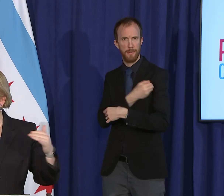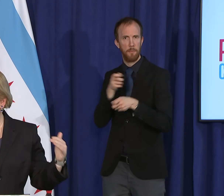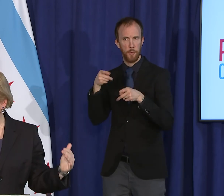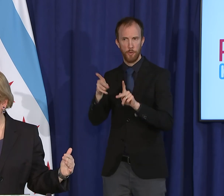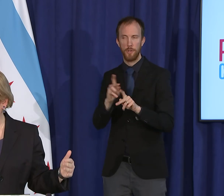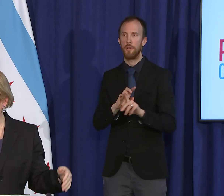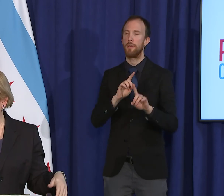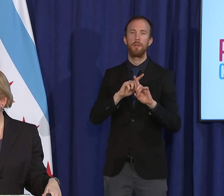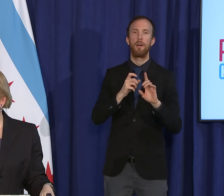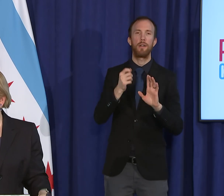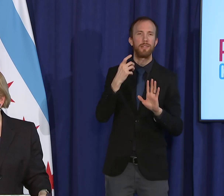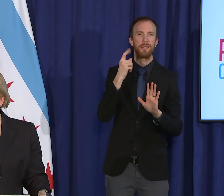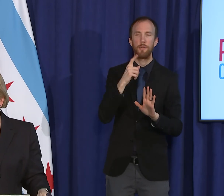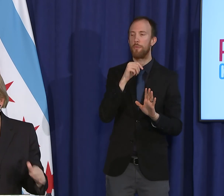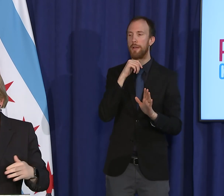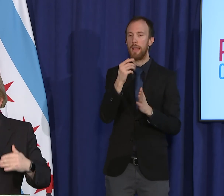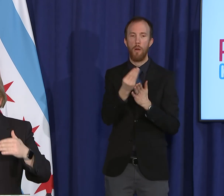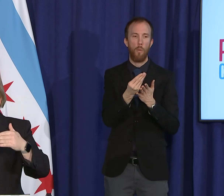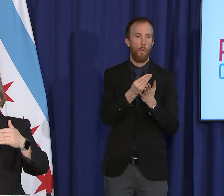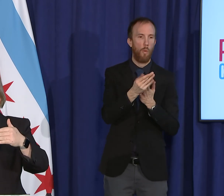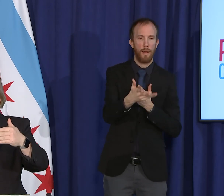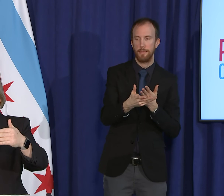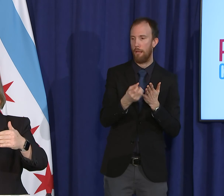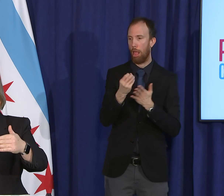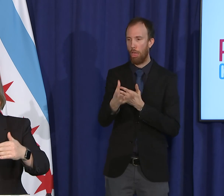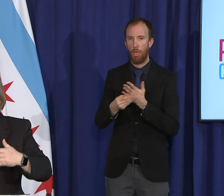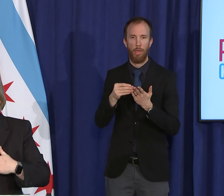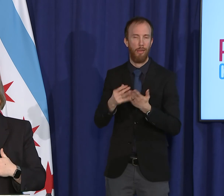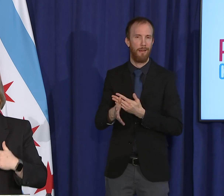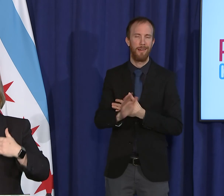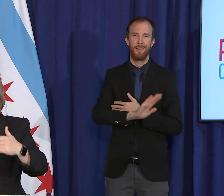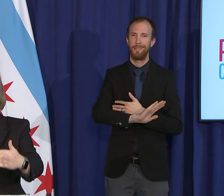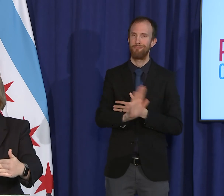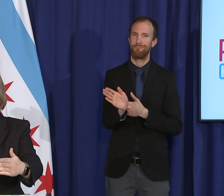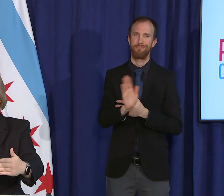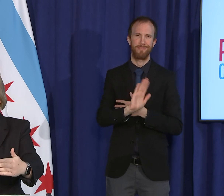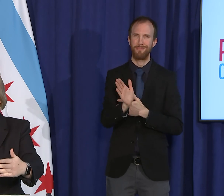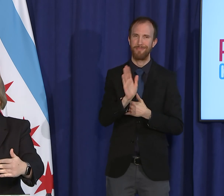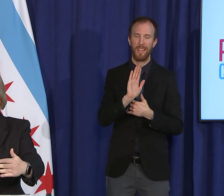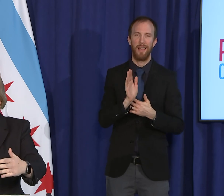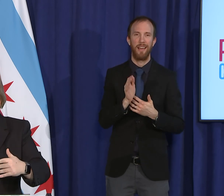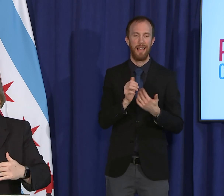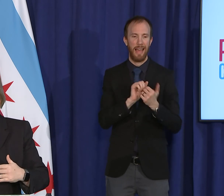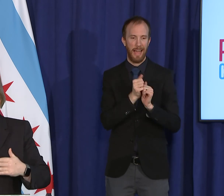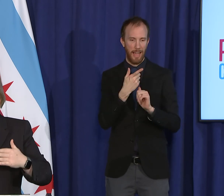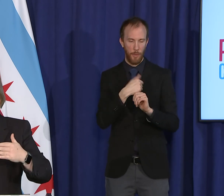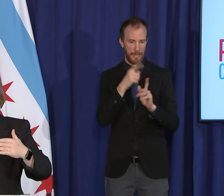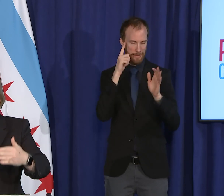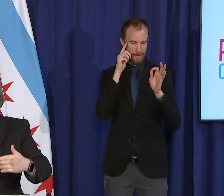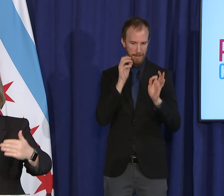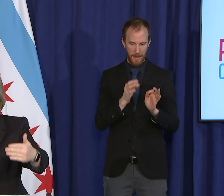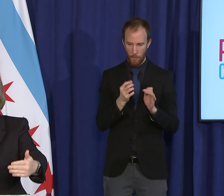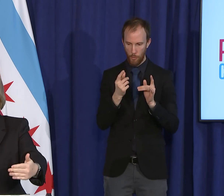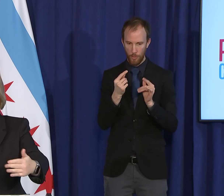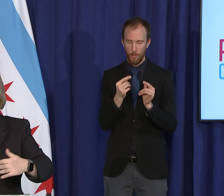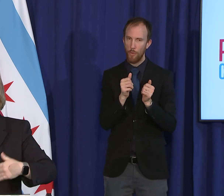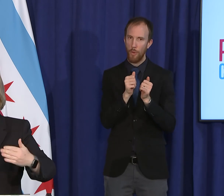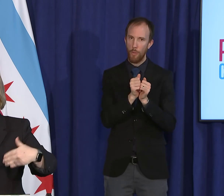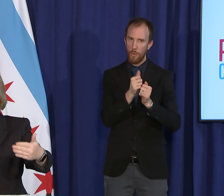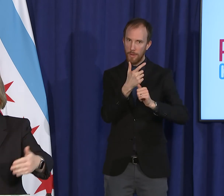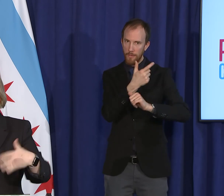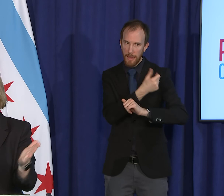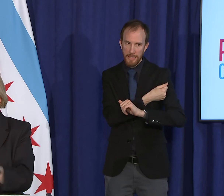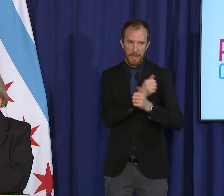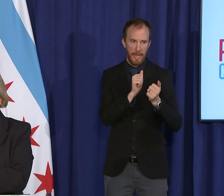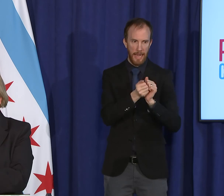not hundreds of doses. And we really are, the way we allocate vaccine in Chicago and the way people pull vaccine out of